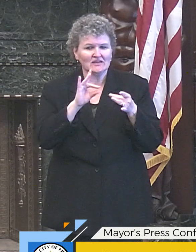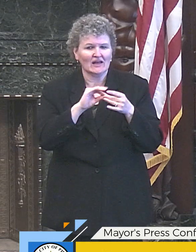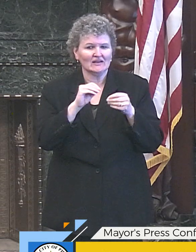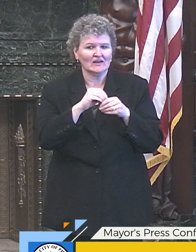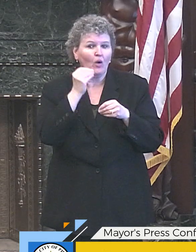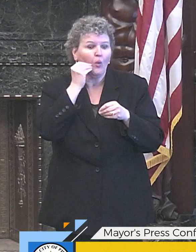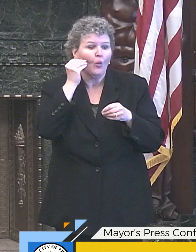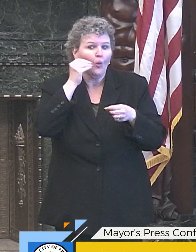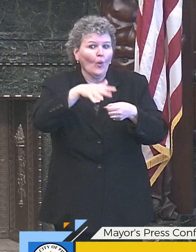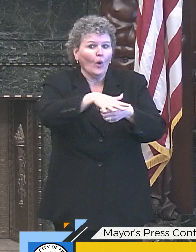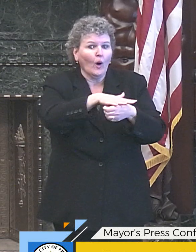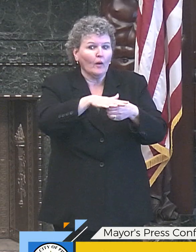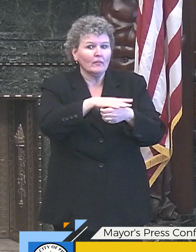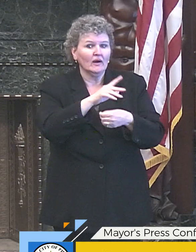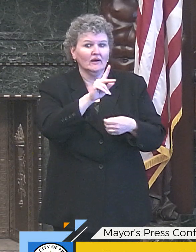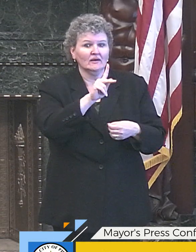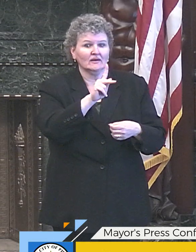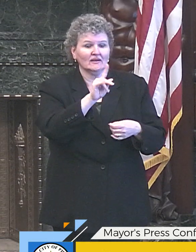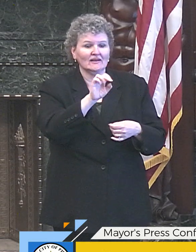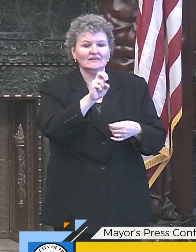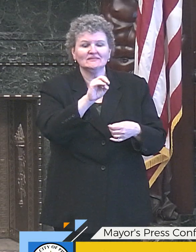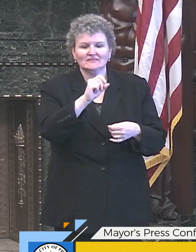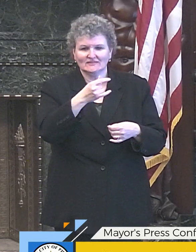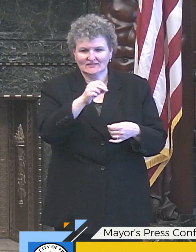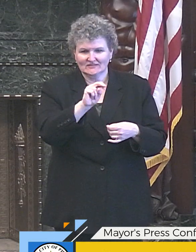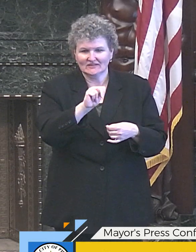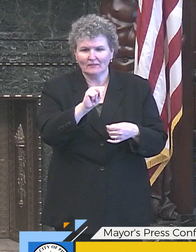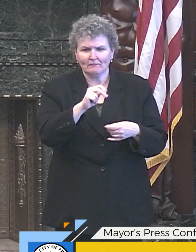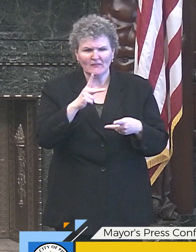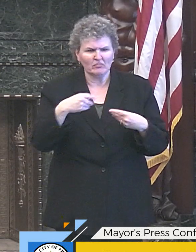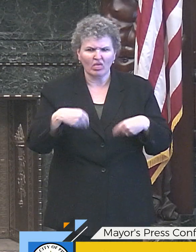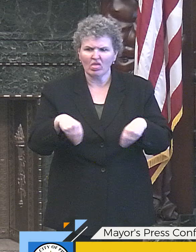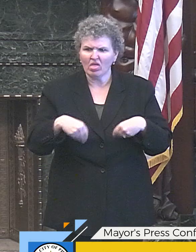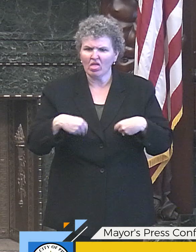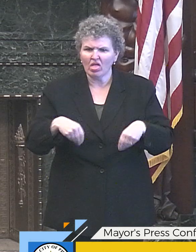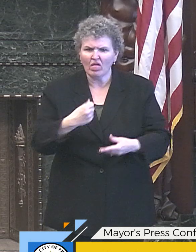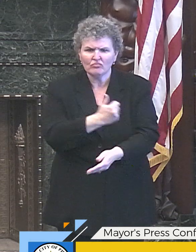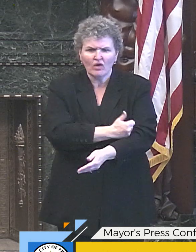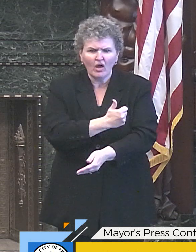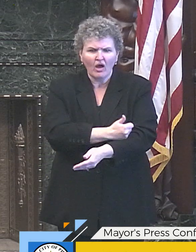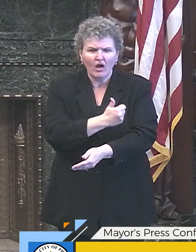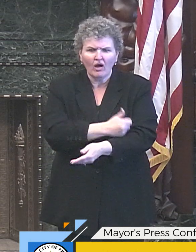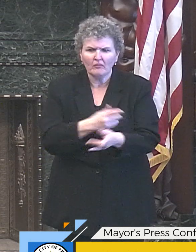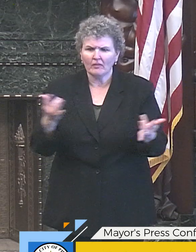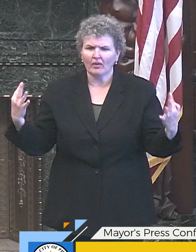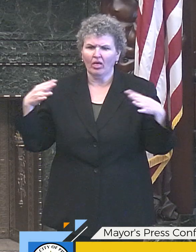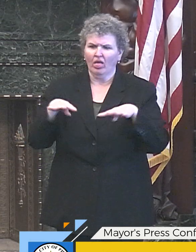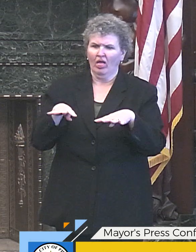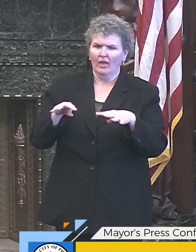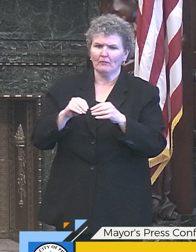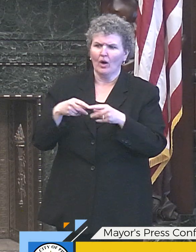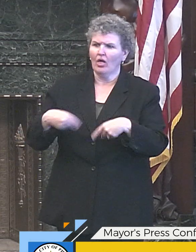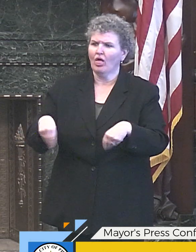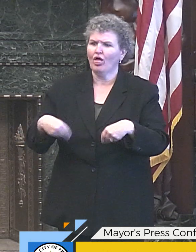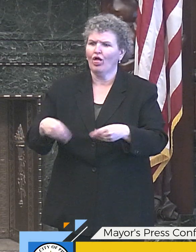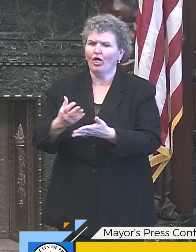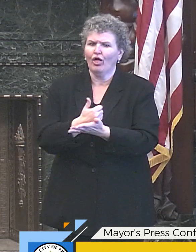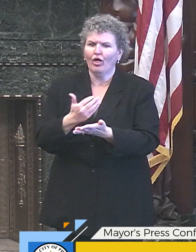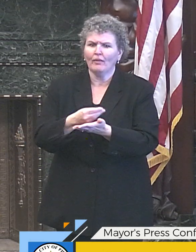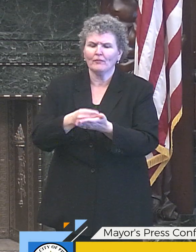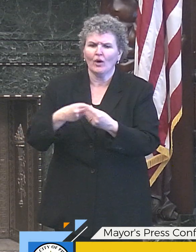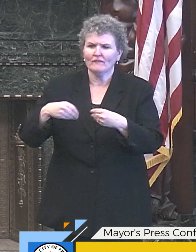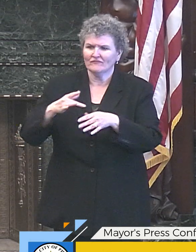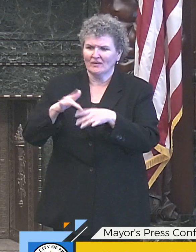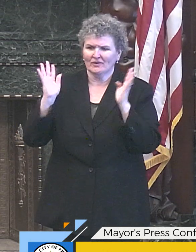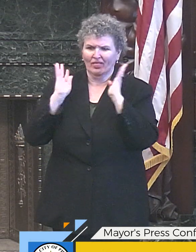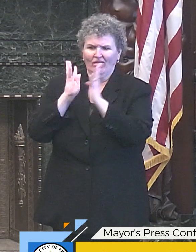may fear that this has emboldened people to sell and use drugs out in the open even more? So first, I would say